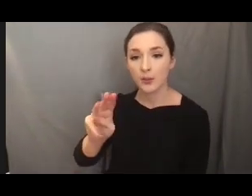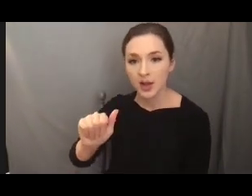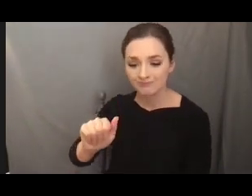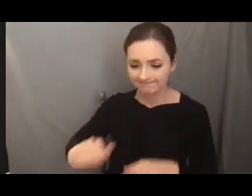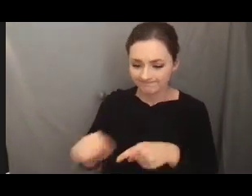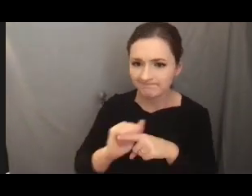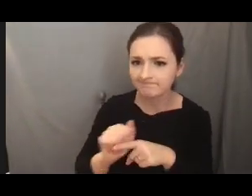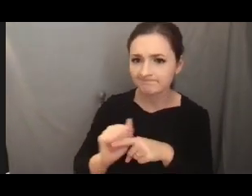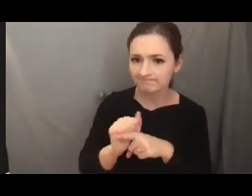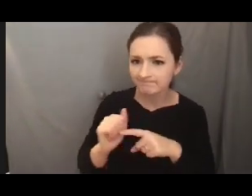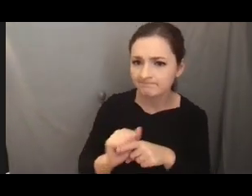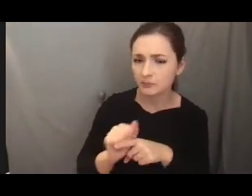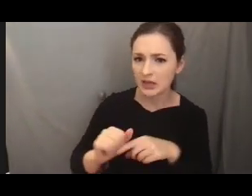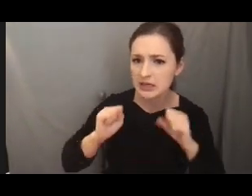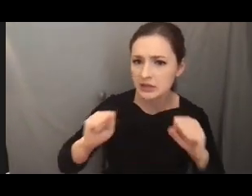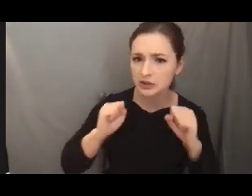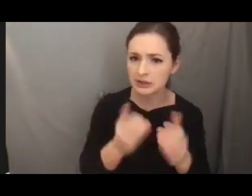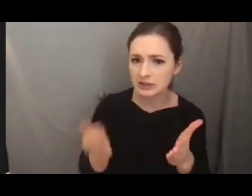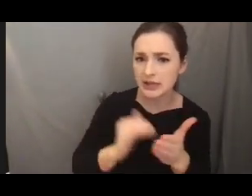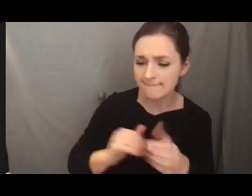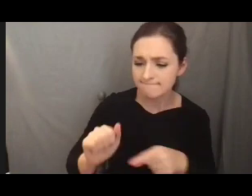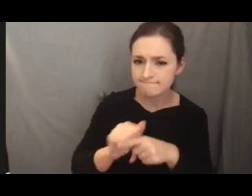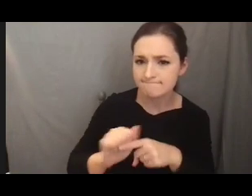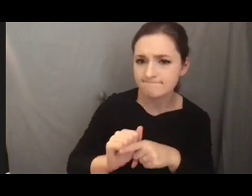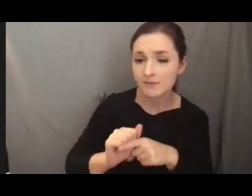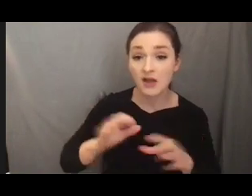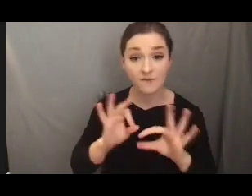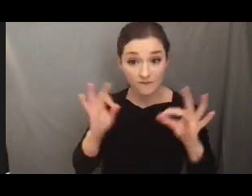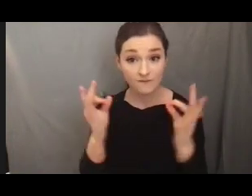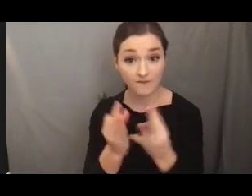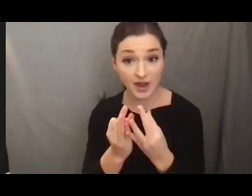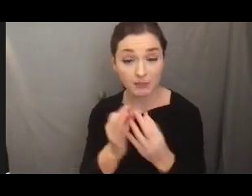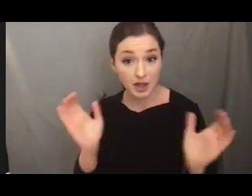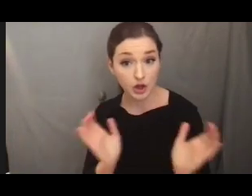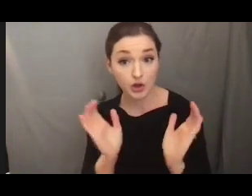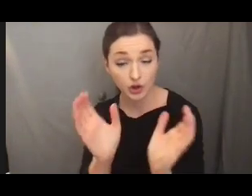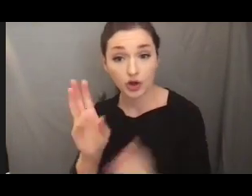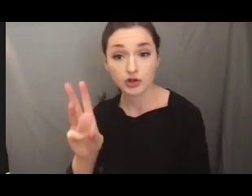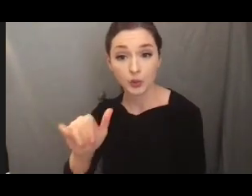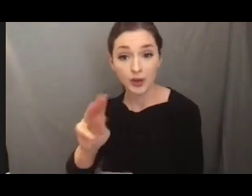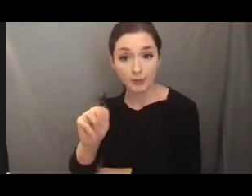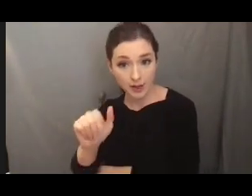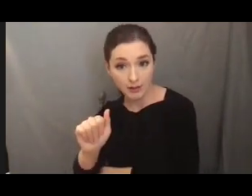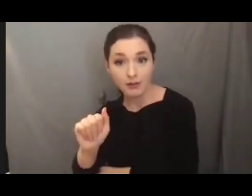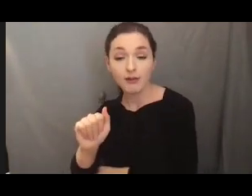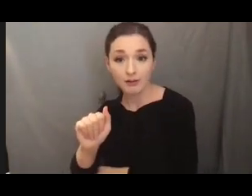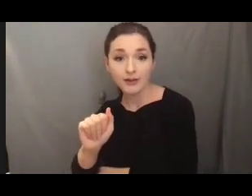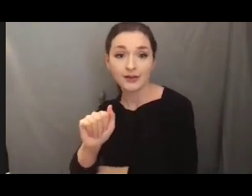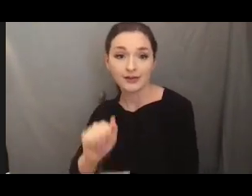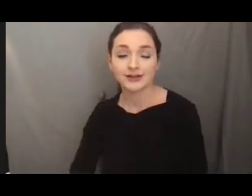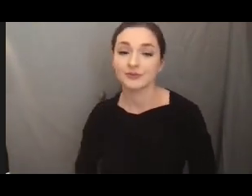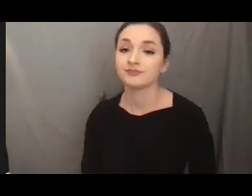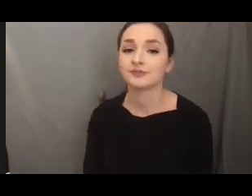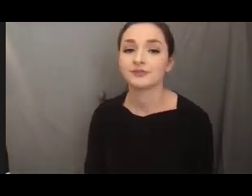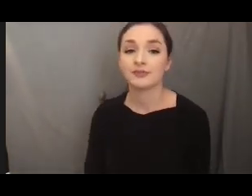exercises. Her family always cheered her on, and Wilma did everything she could to keep them from worrying about her. At times, her